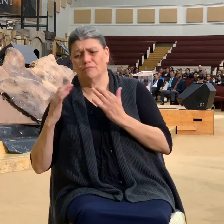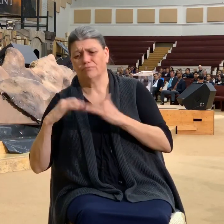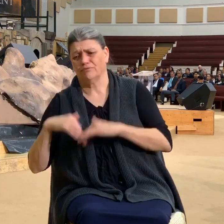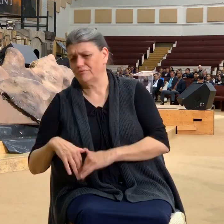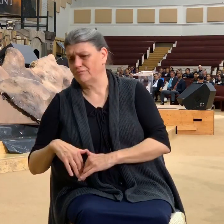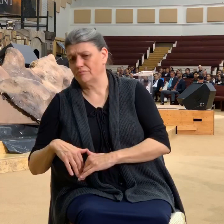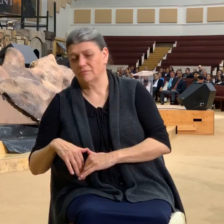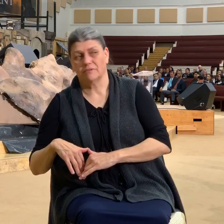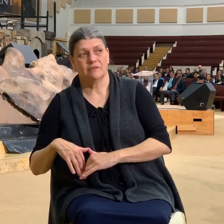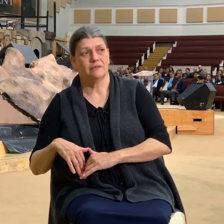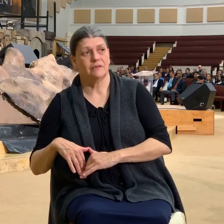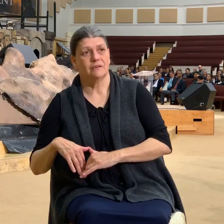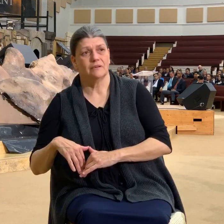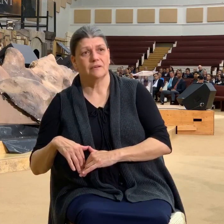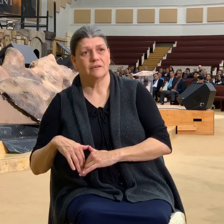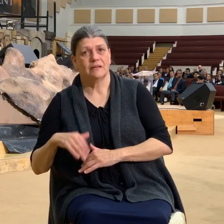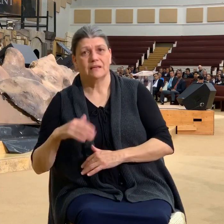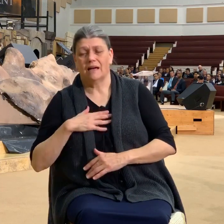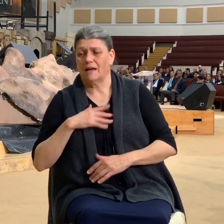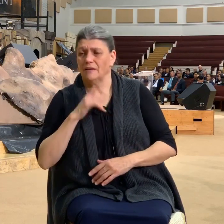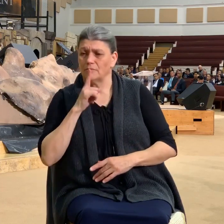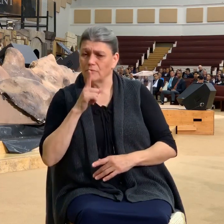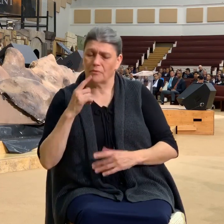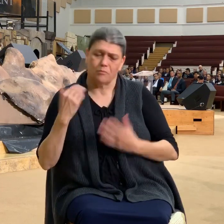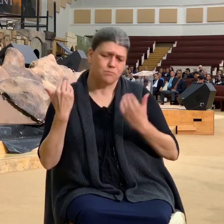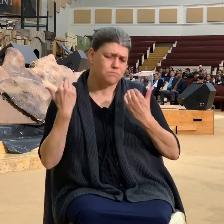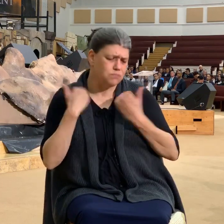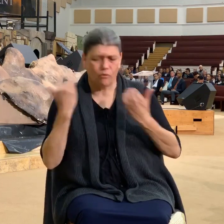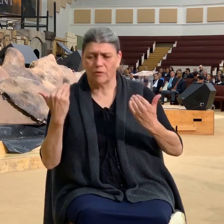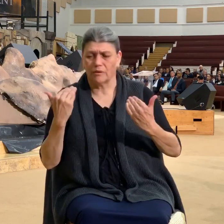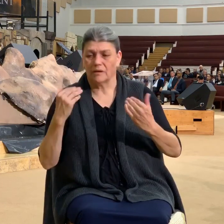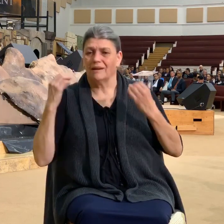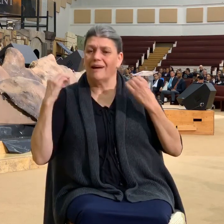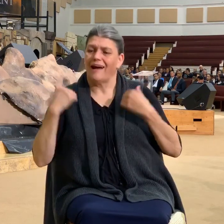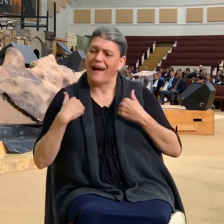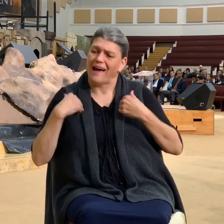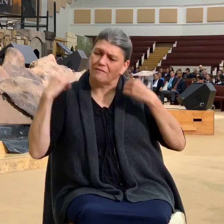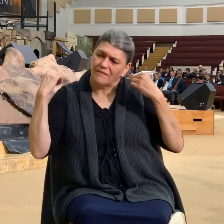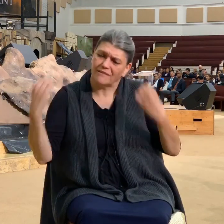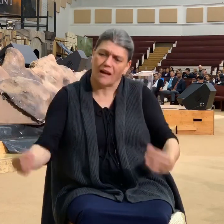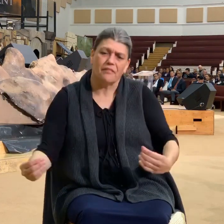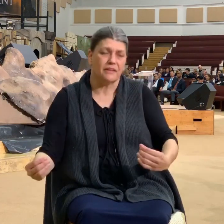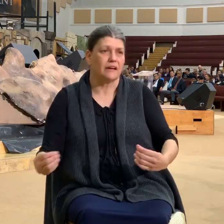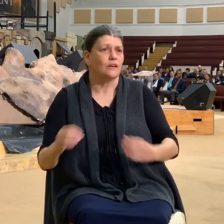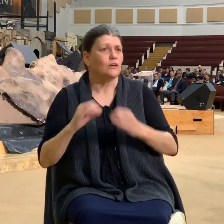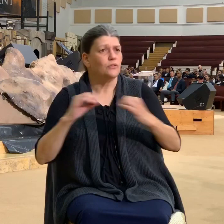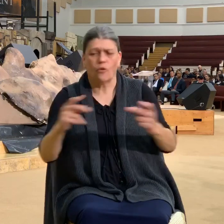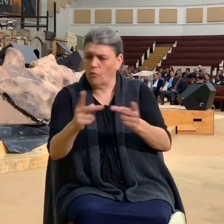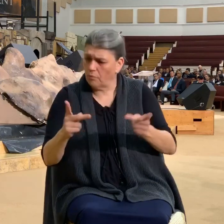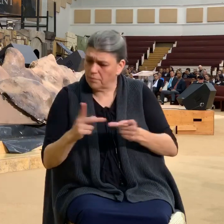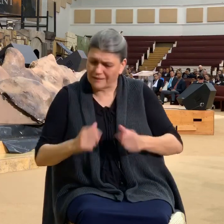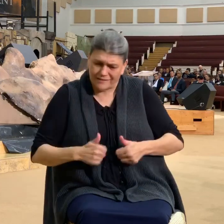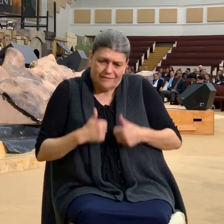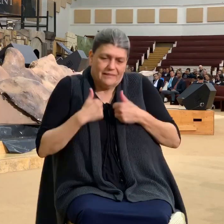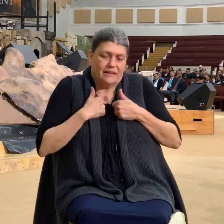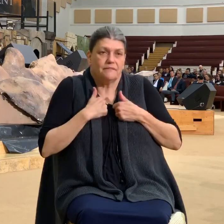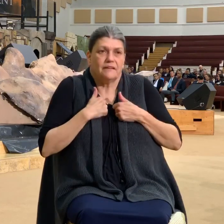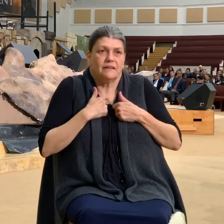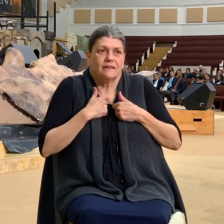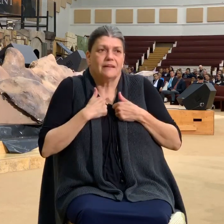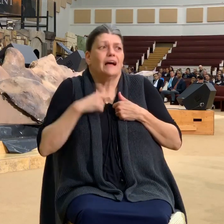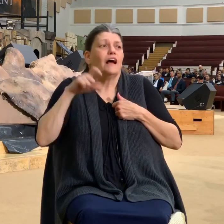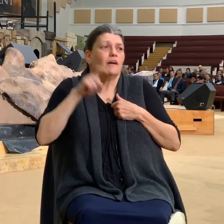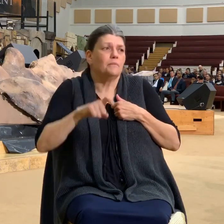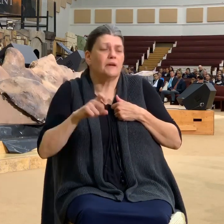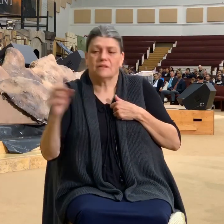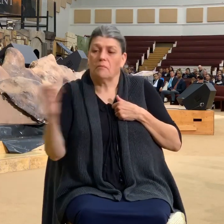he said, "I am absolutely broke. I don't have anything. I don't have a place to live." And he said, "I've got to